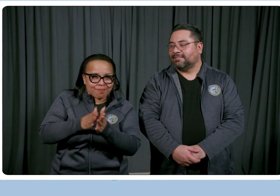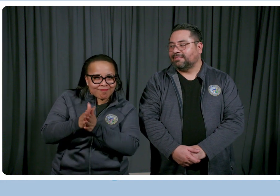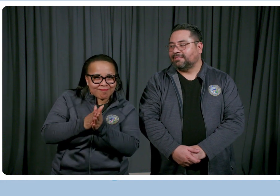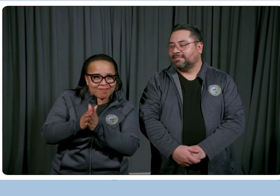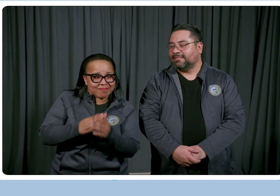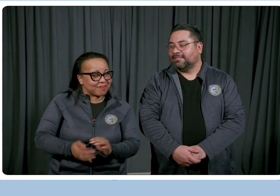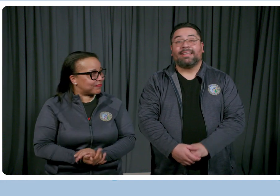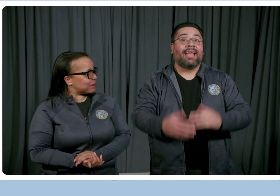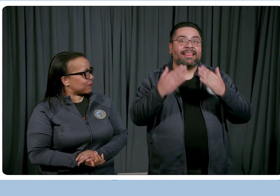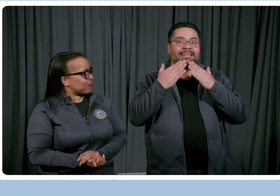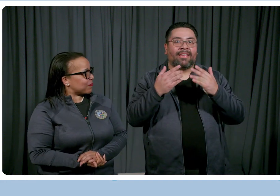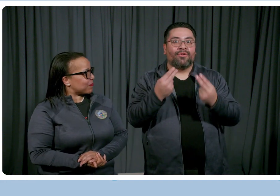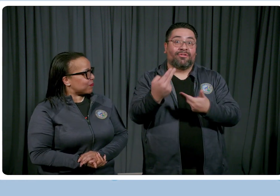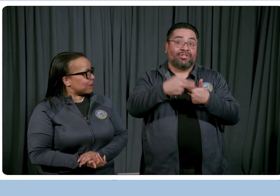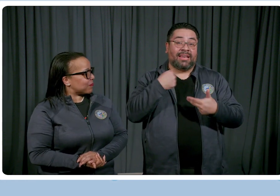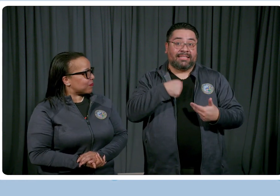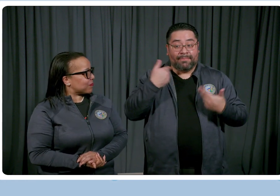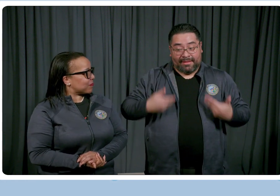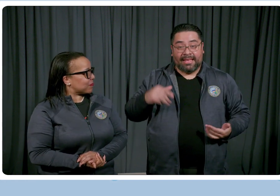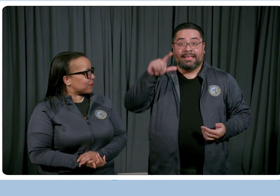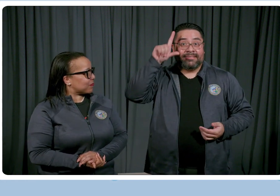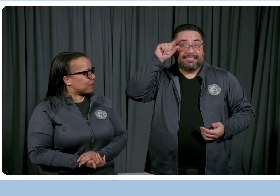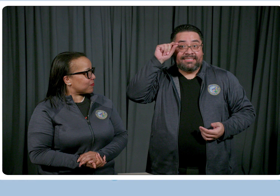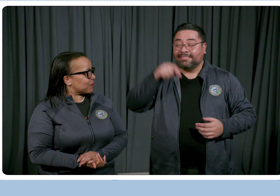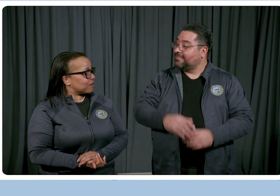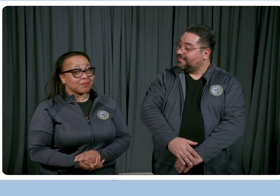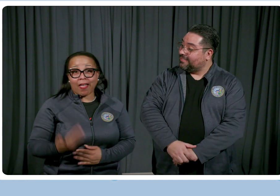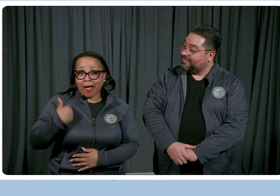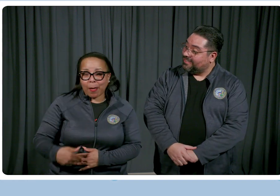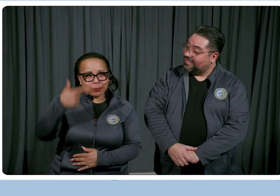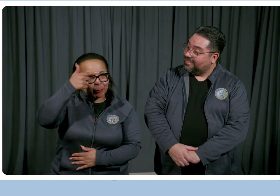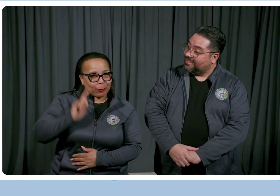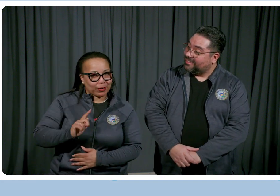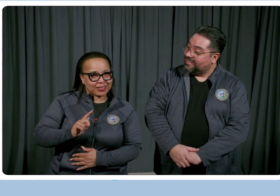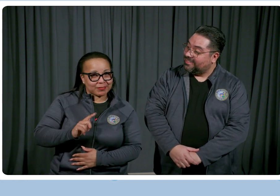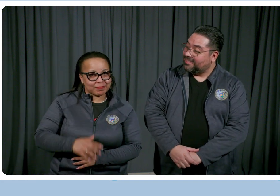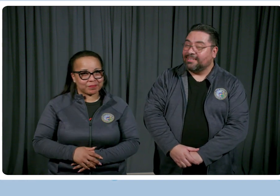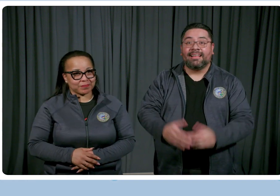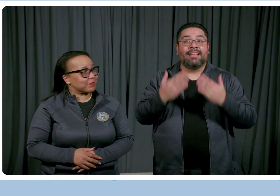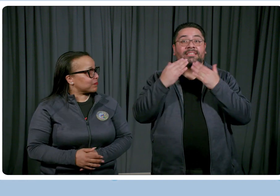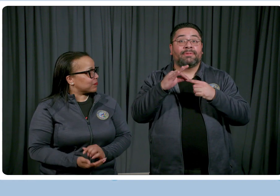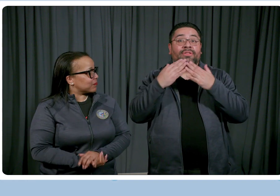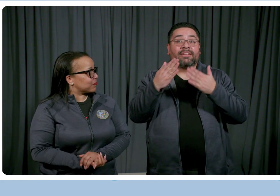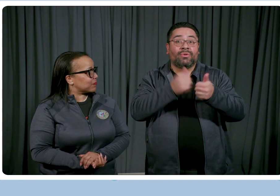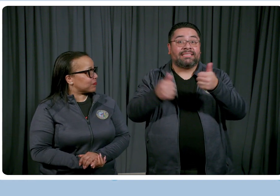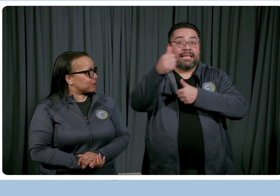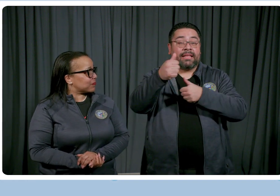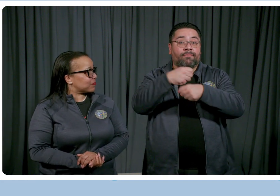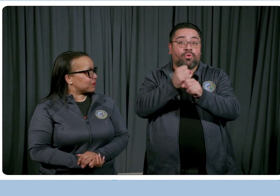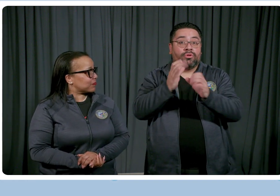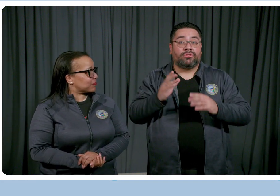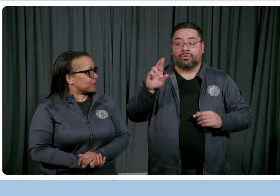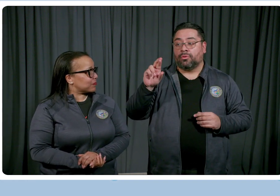already looking forward to. So thanks for joining. I'm your host, Christina McLean. And I am Lauren Huberman. Special thanks to